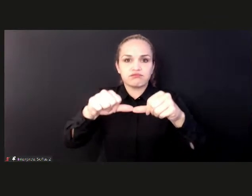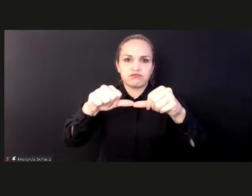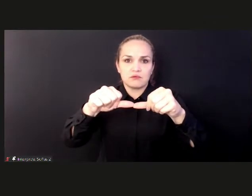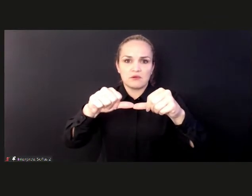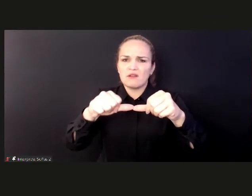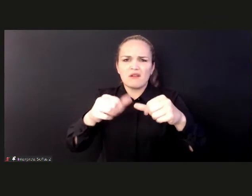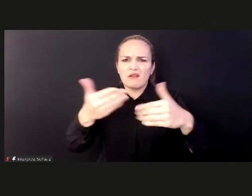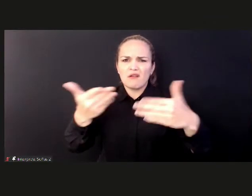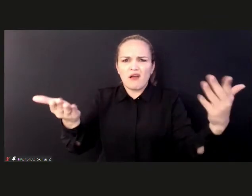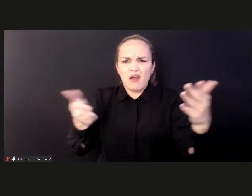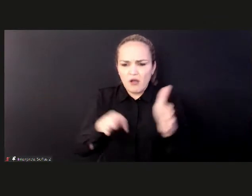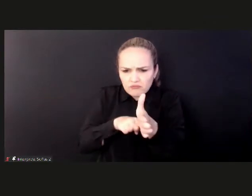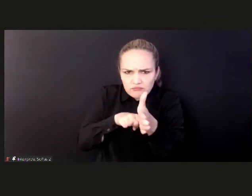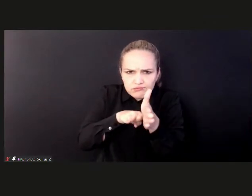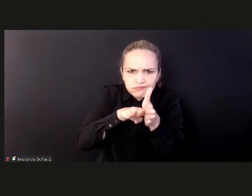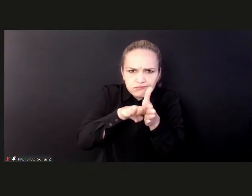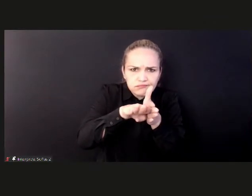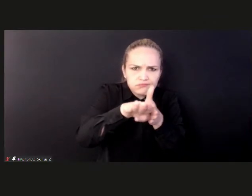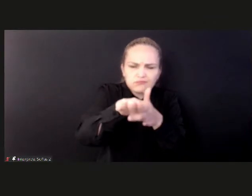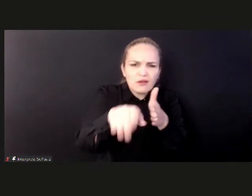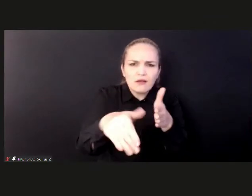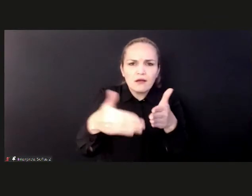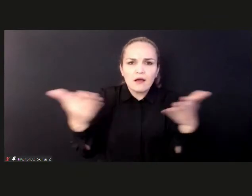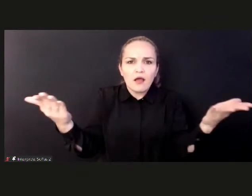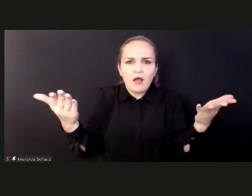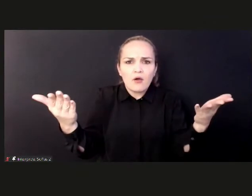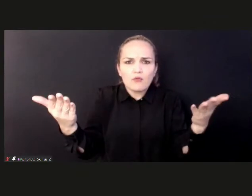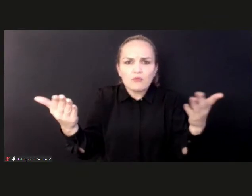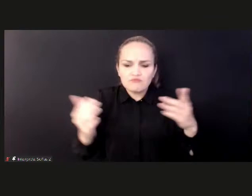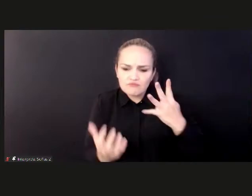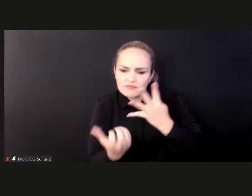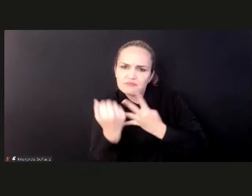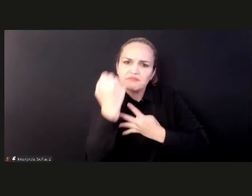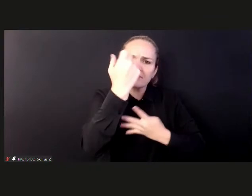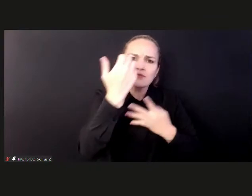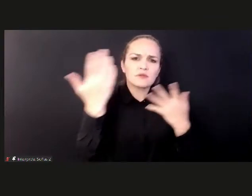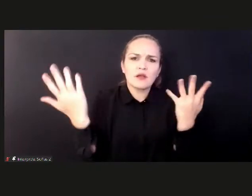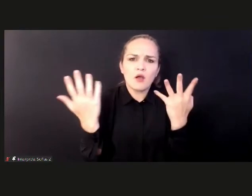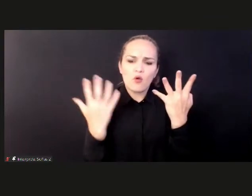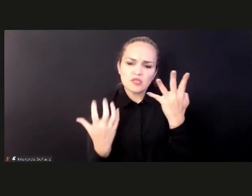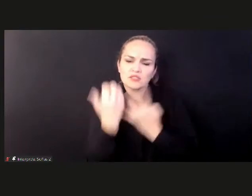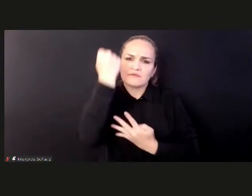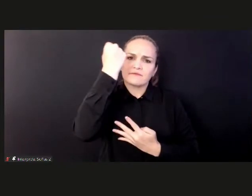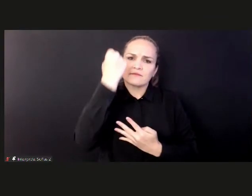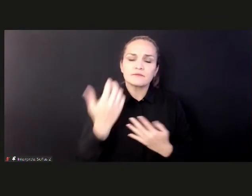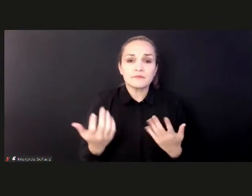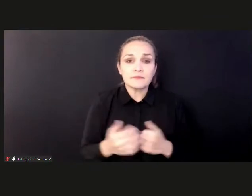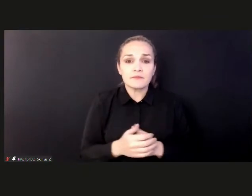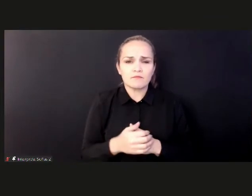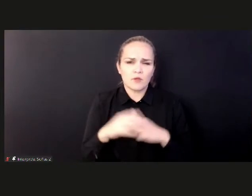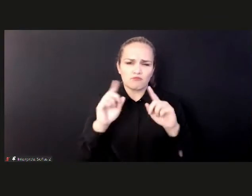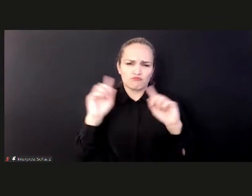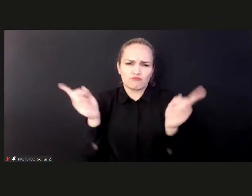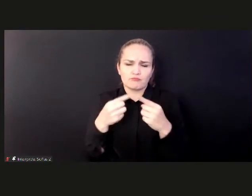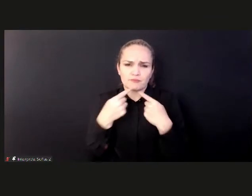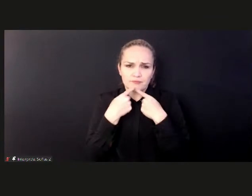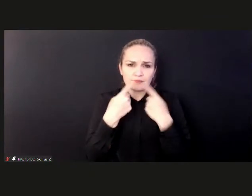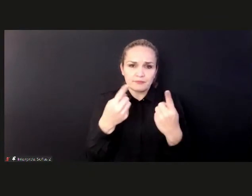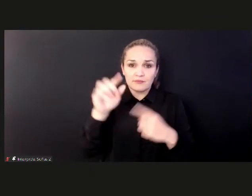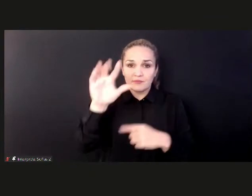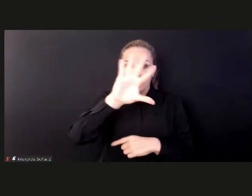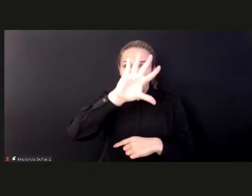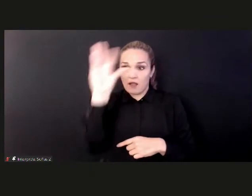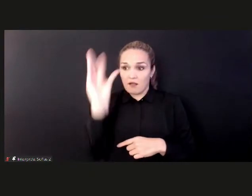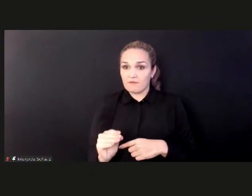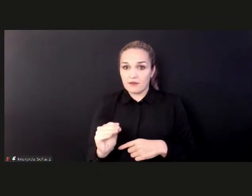about that in Africa now, we are focusing on the continental free trade area, and tourism has been identified as one of the